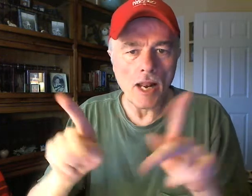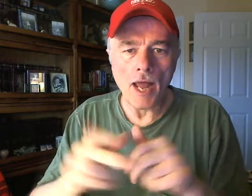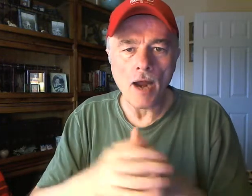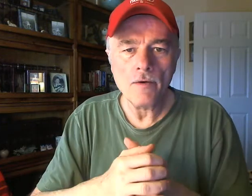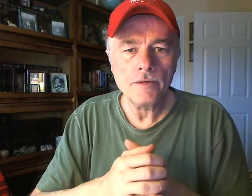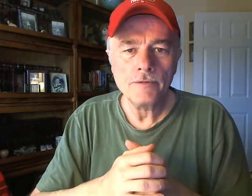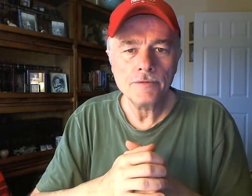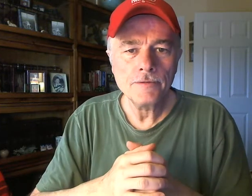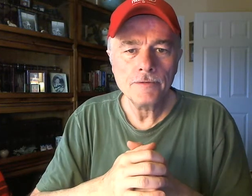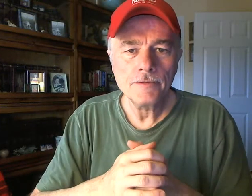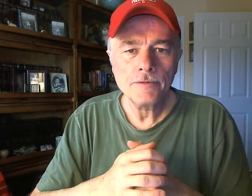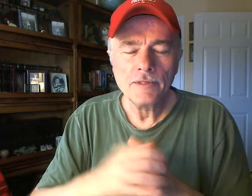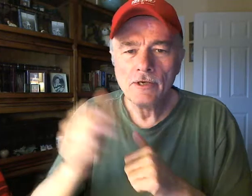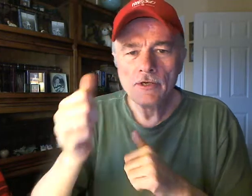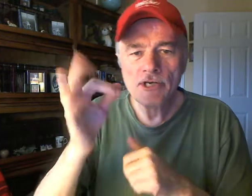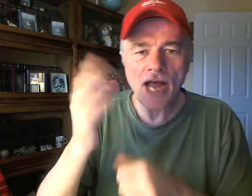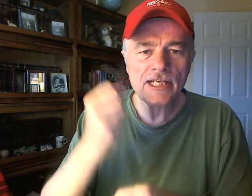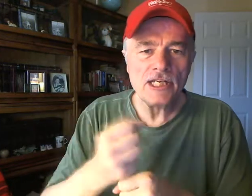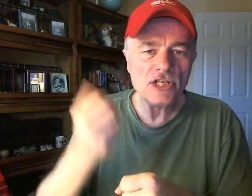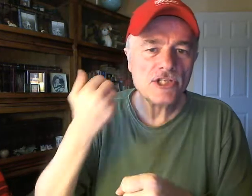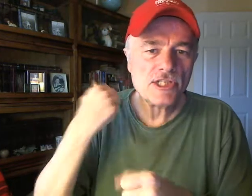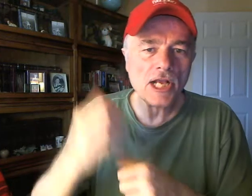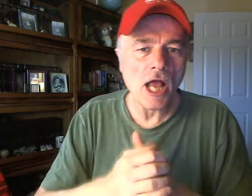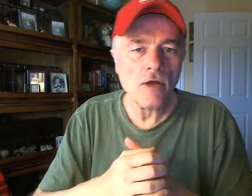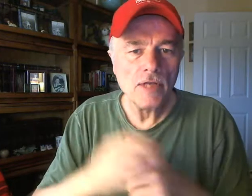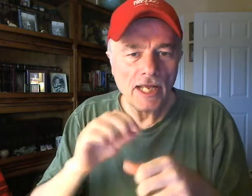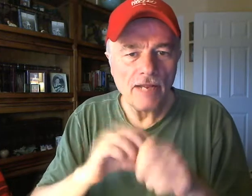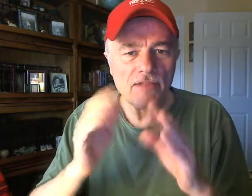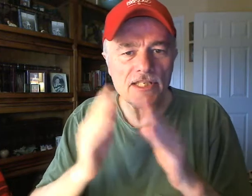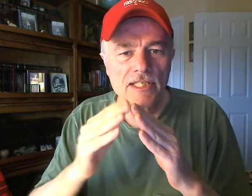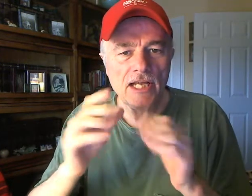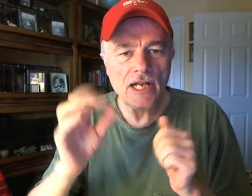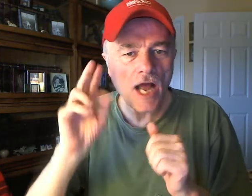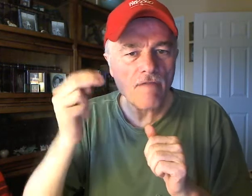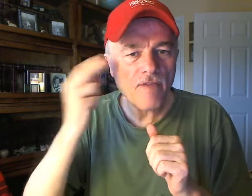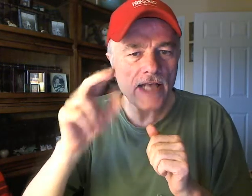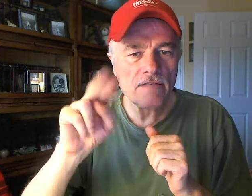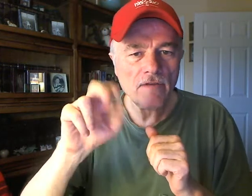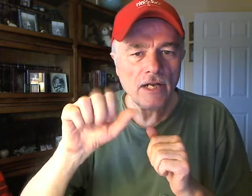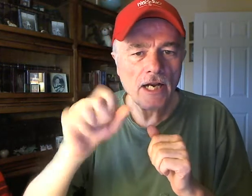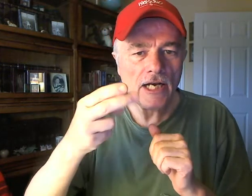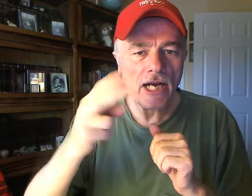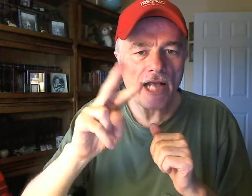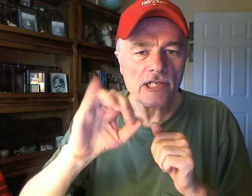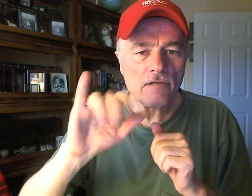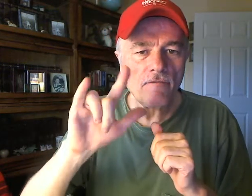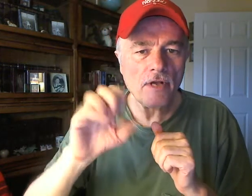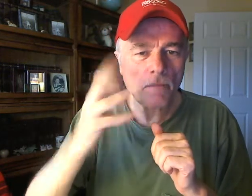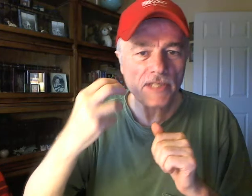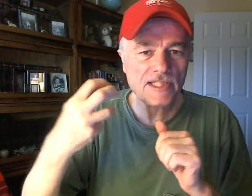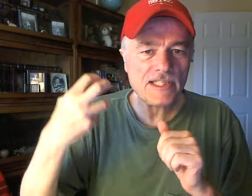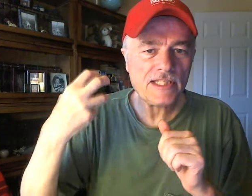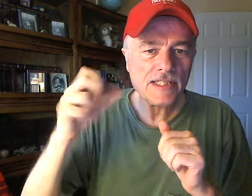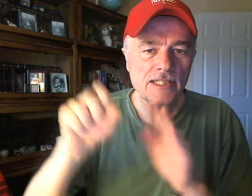discrimination. Not allowed. 19 years ago, at the city of Nashville, which is